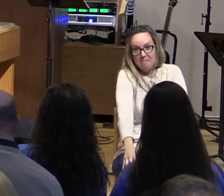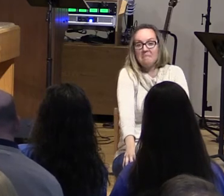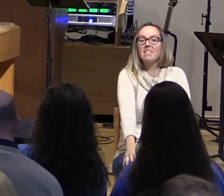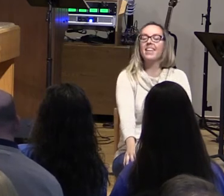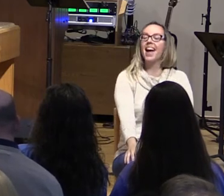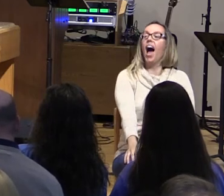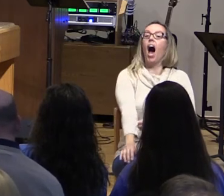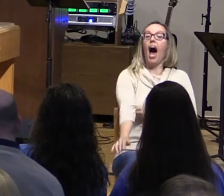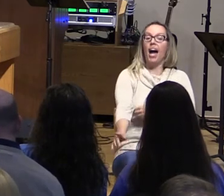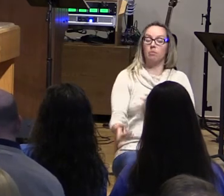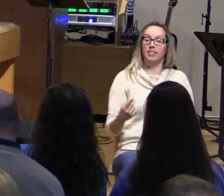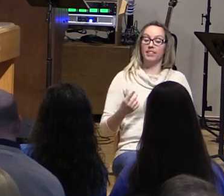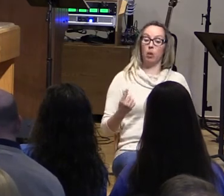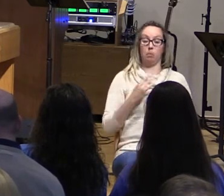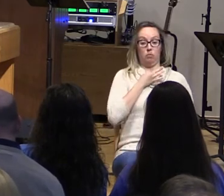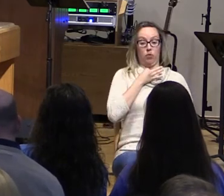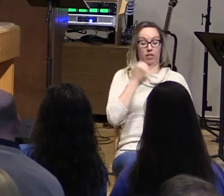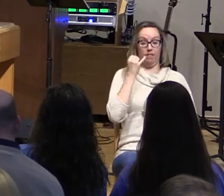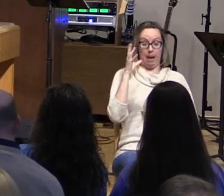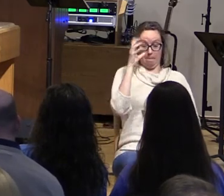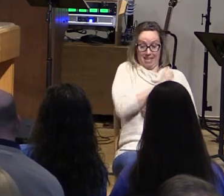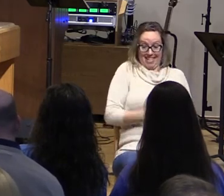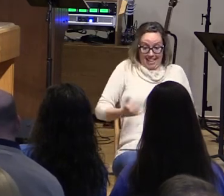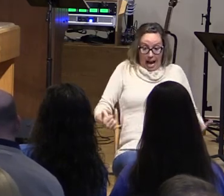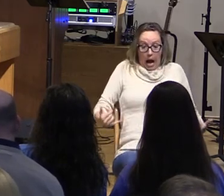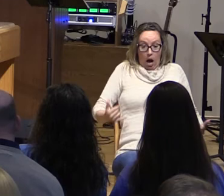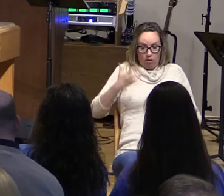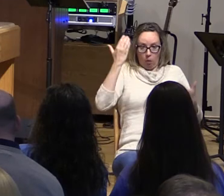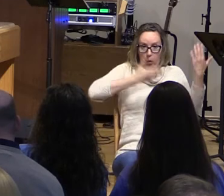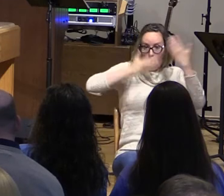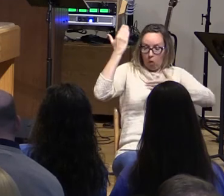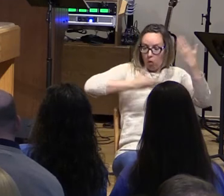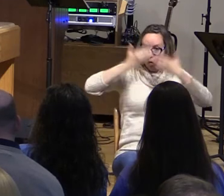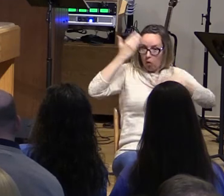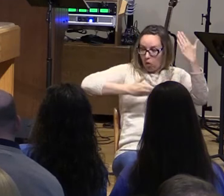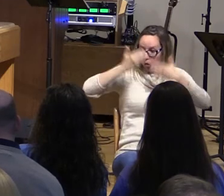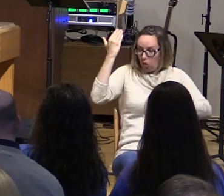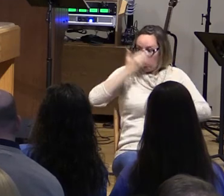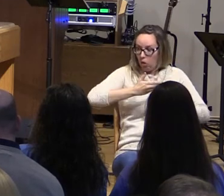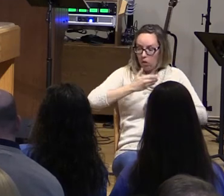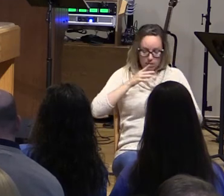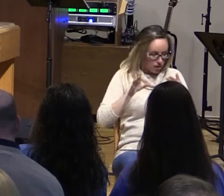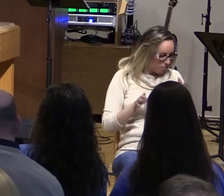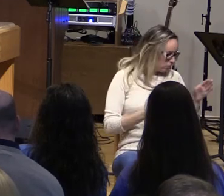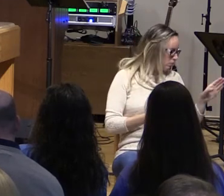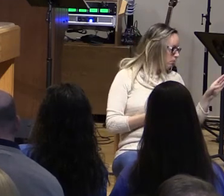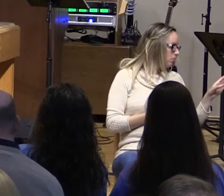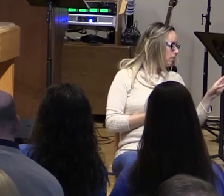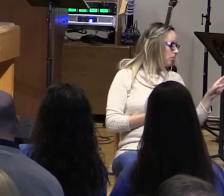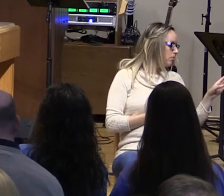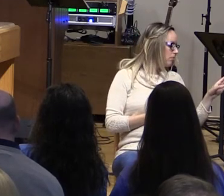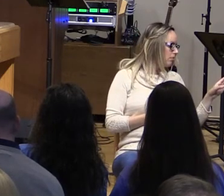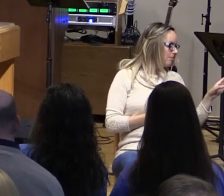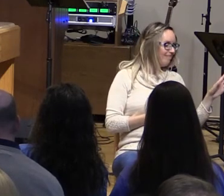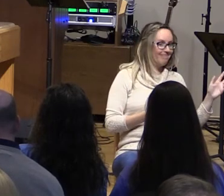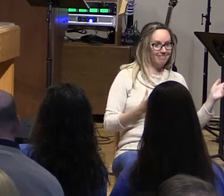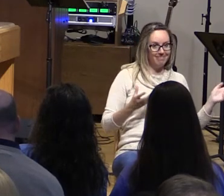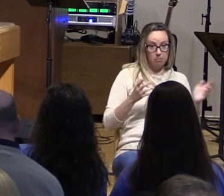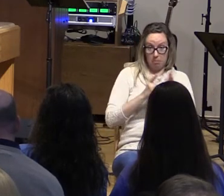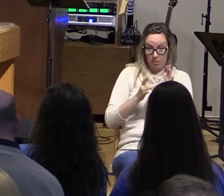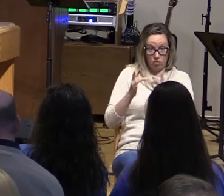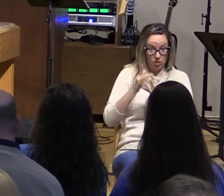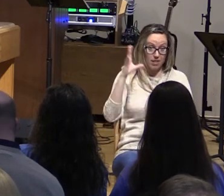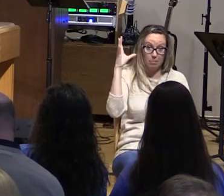But I wonder how many times I miss the immediacy of the harvest right in front of me. But Jesus